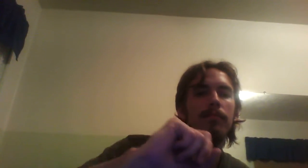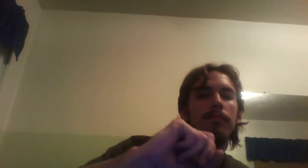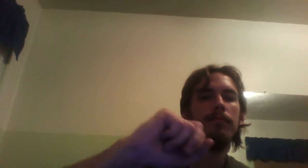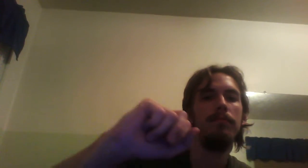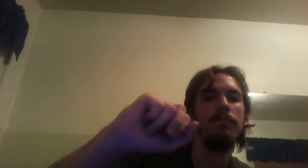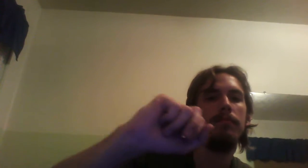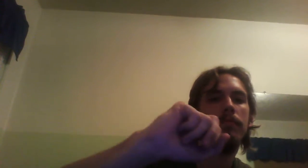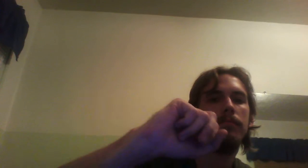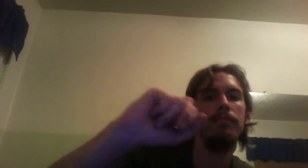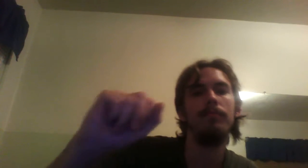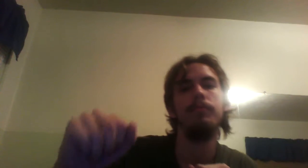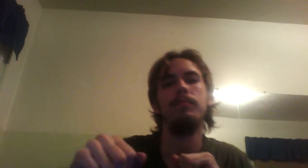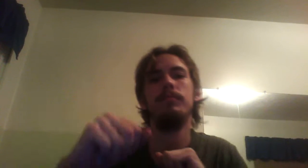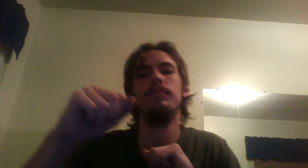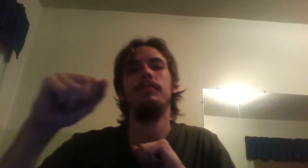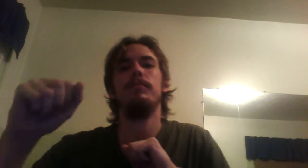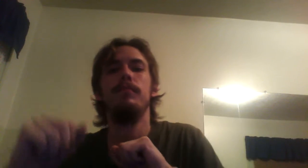Ready for the purple light